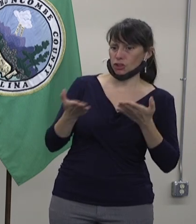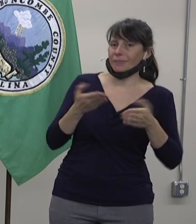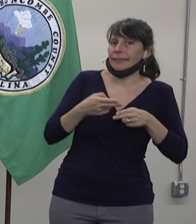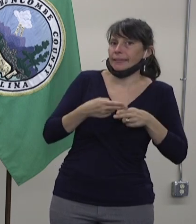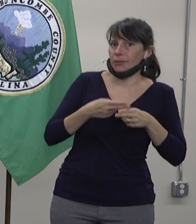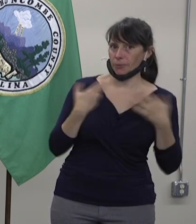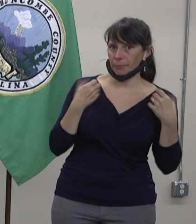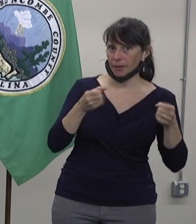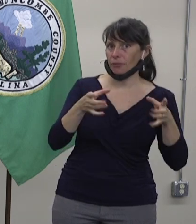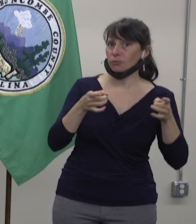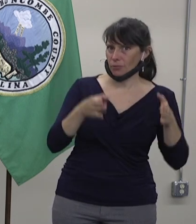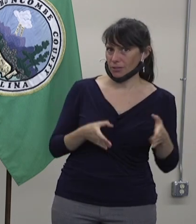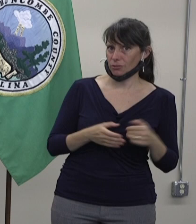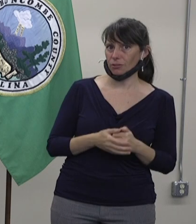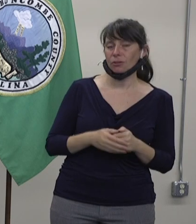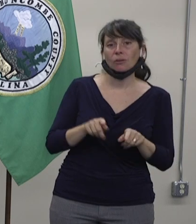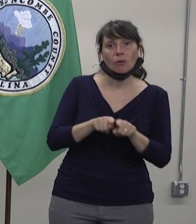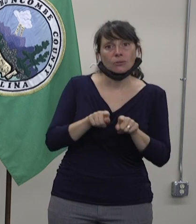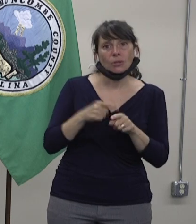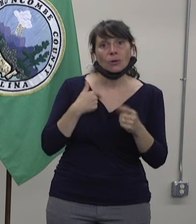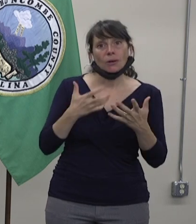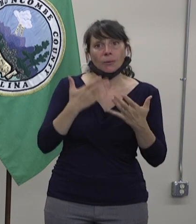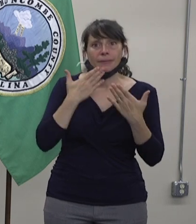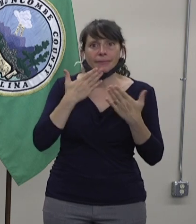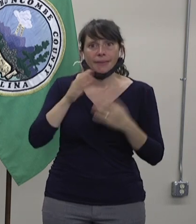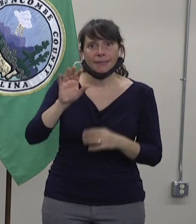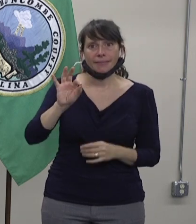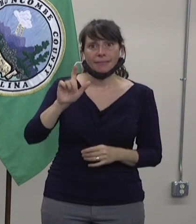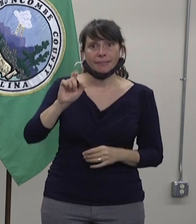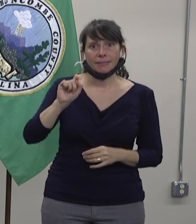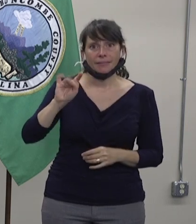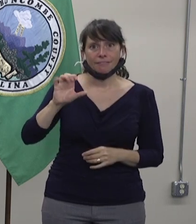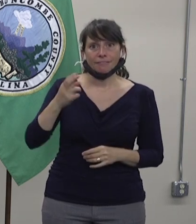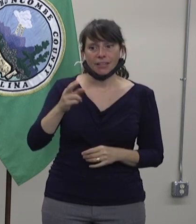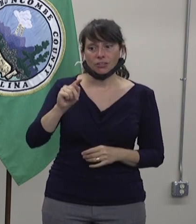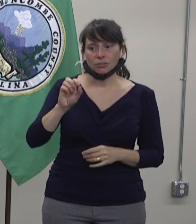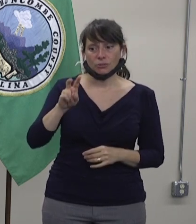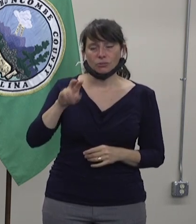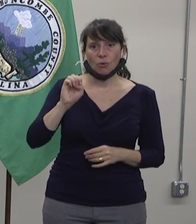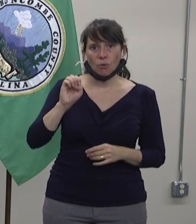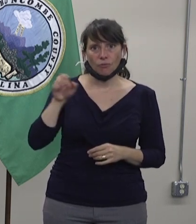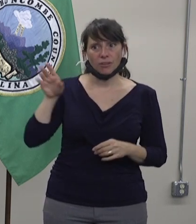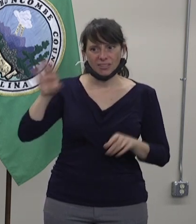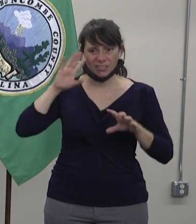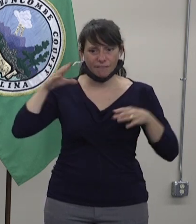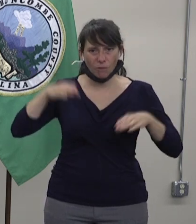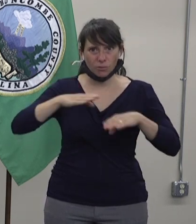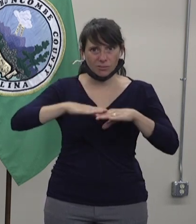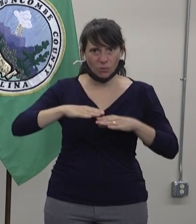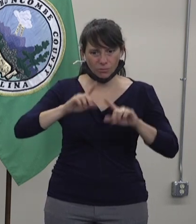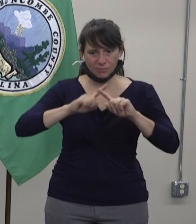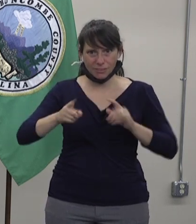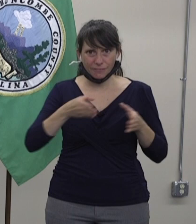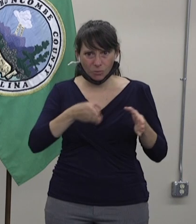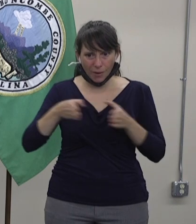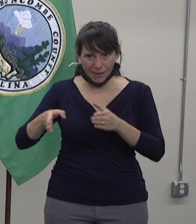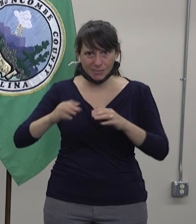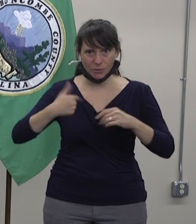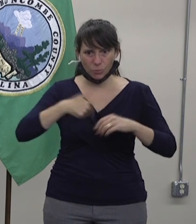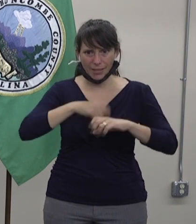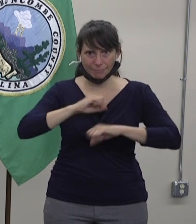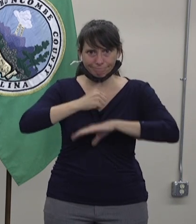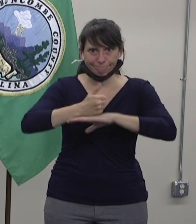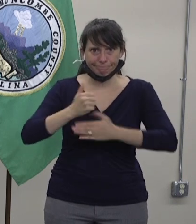also want to thank Fletcher Tove for his focus on mitigation strategies and protecting public health during this pandemic. I feel